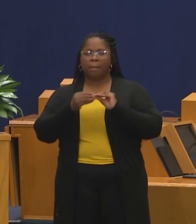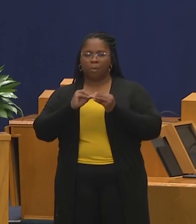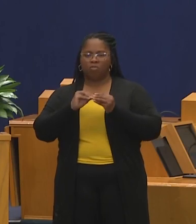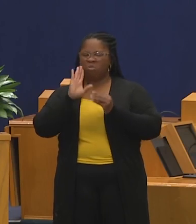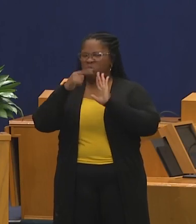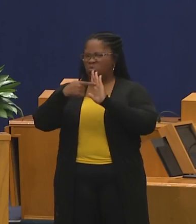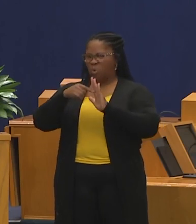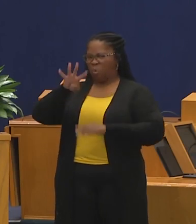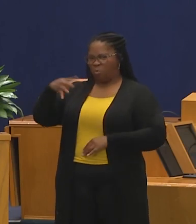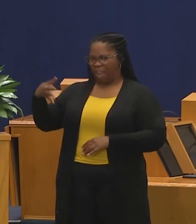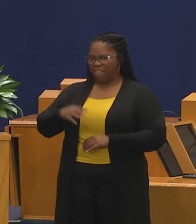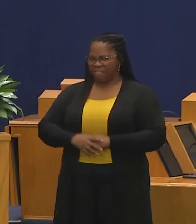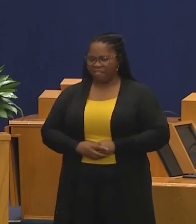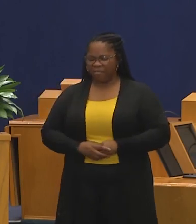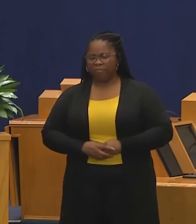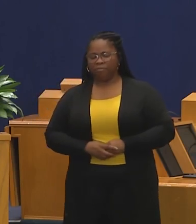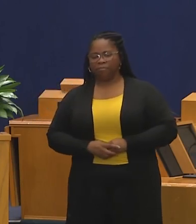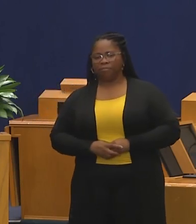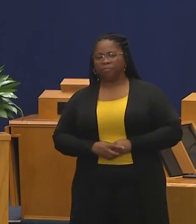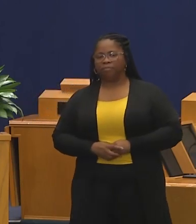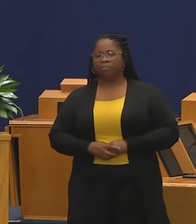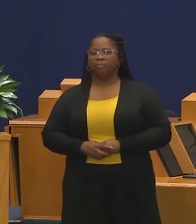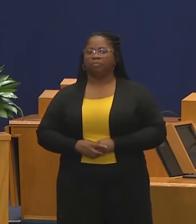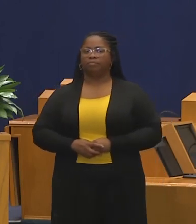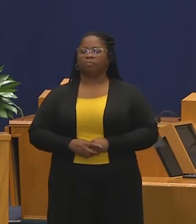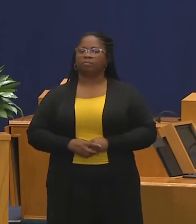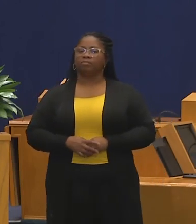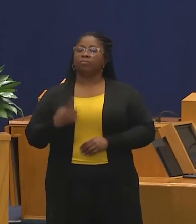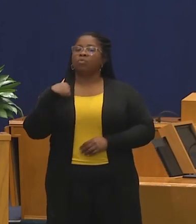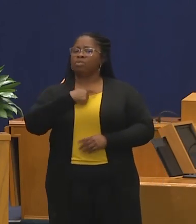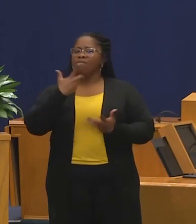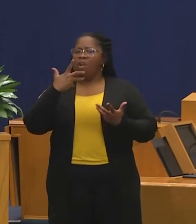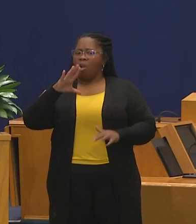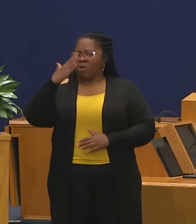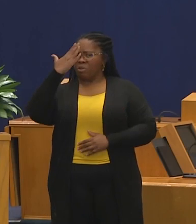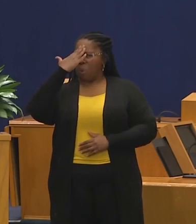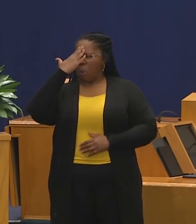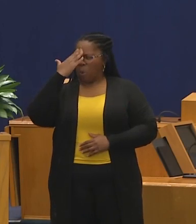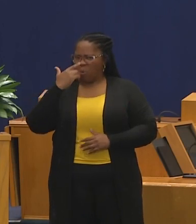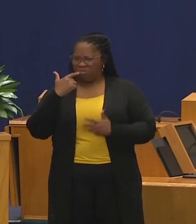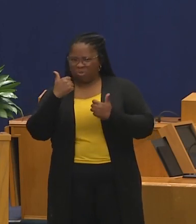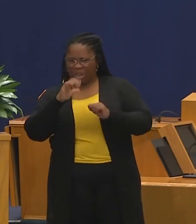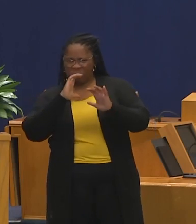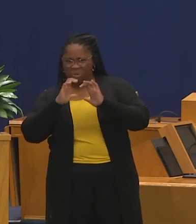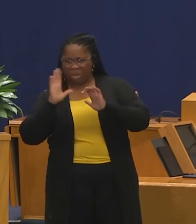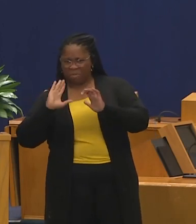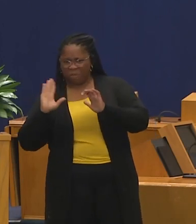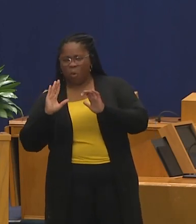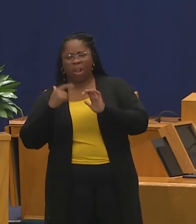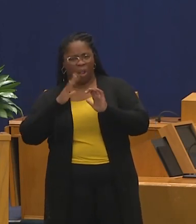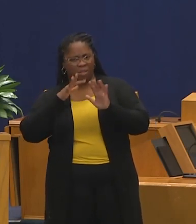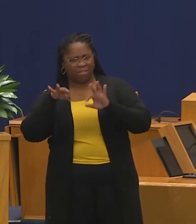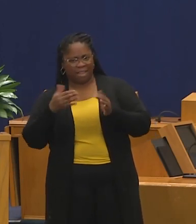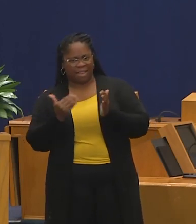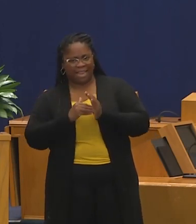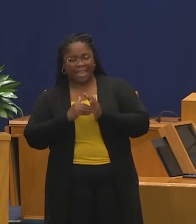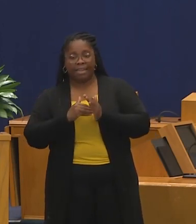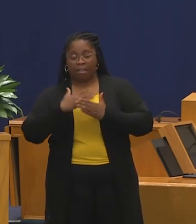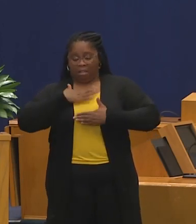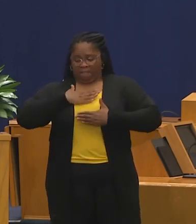What we know and what we've communicated to you hopefully in the past and what I'll try to make clear again today is that physical distancing is